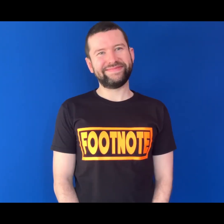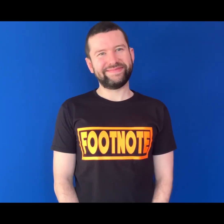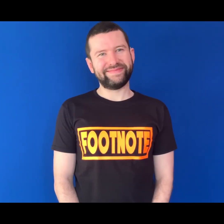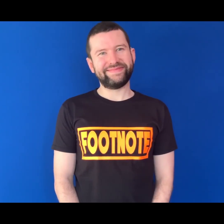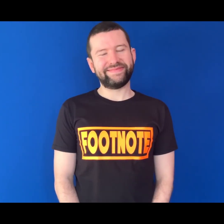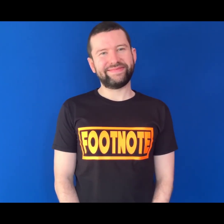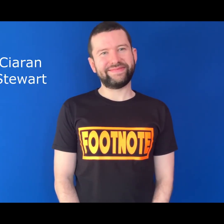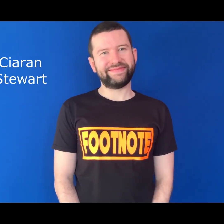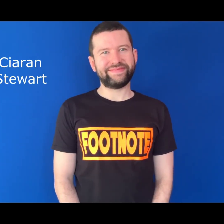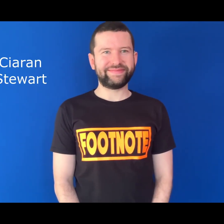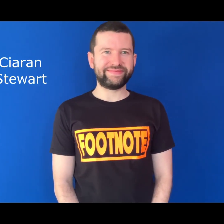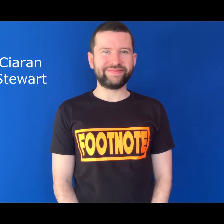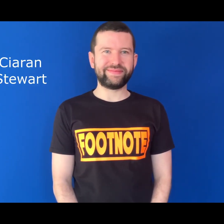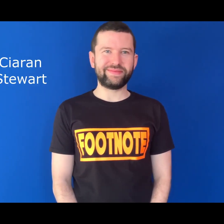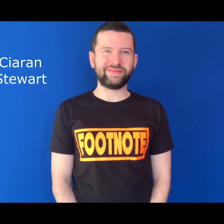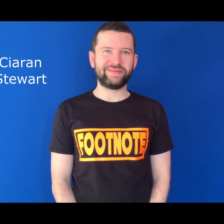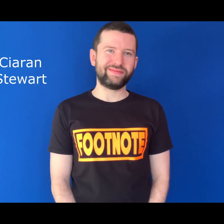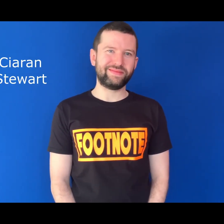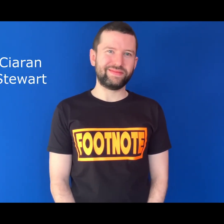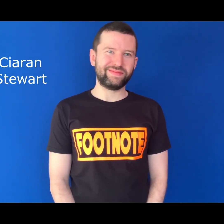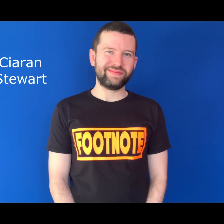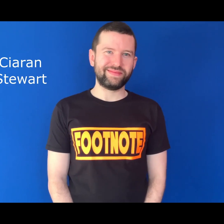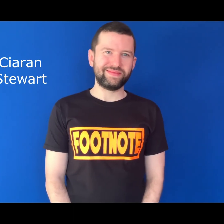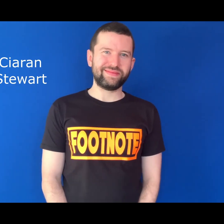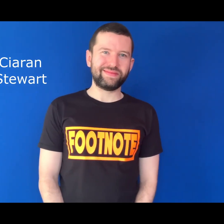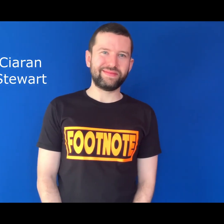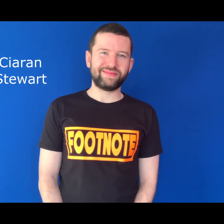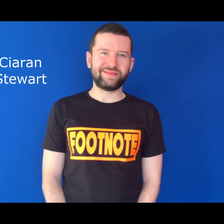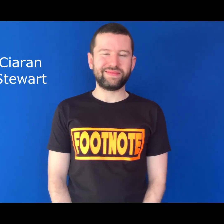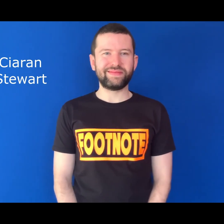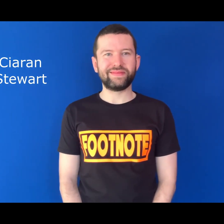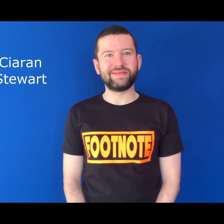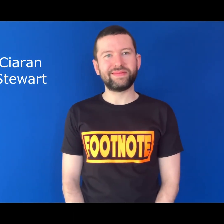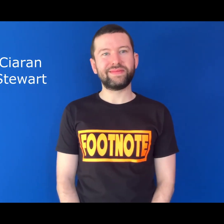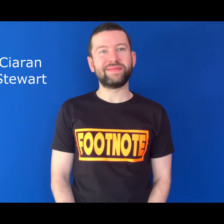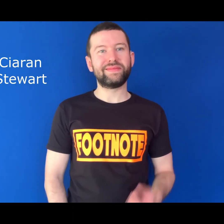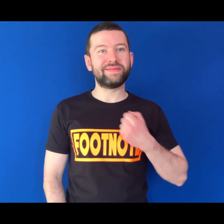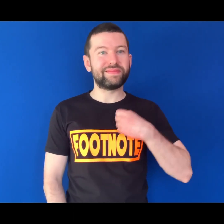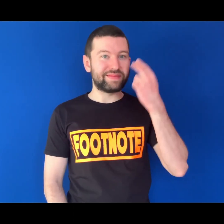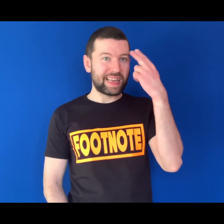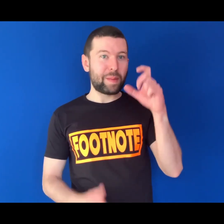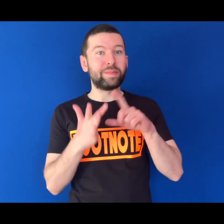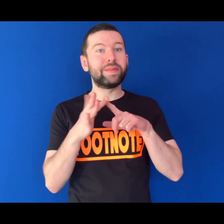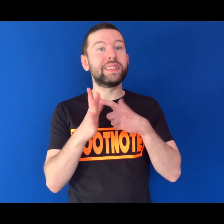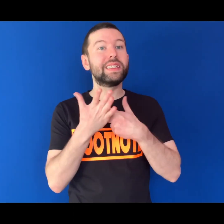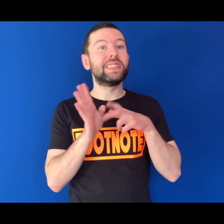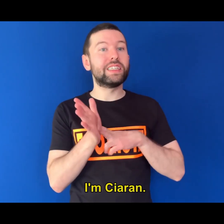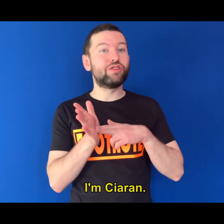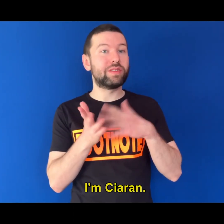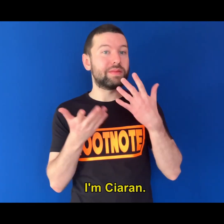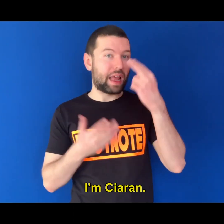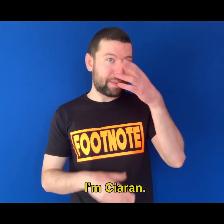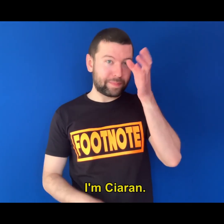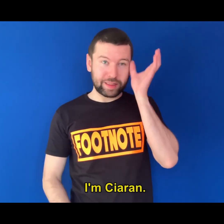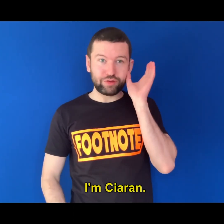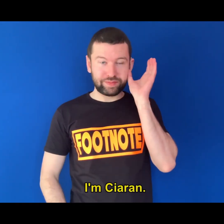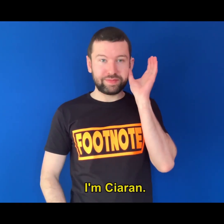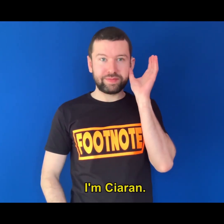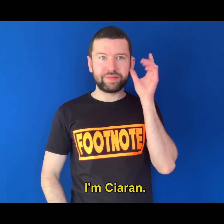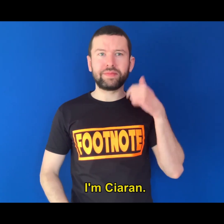Cut to a white deaf person wearing a black t-shirt that says footnote in bright orange letters. He signs, I'm